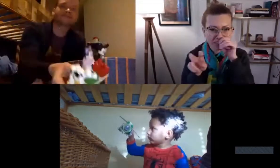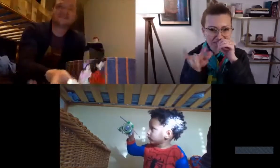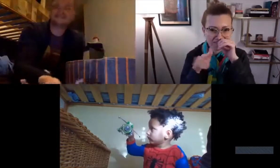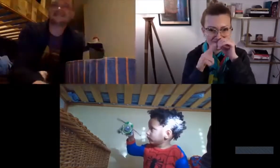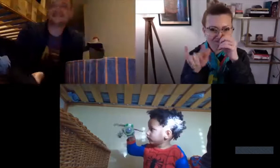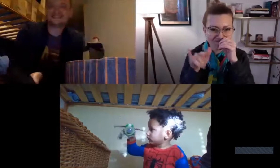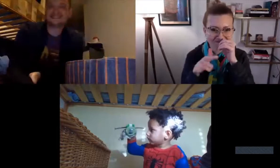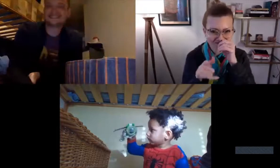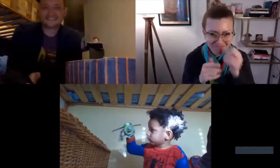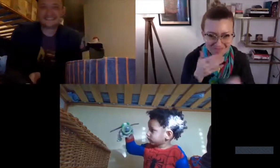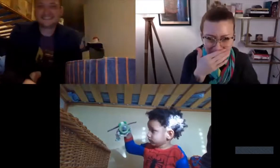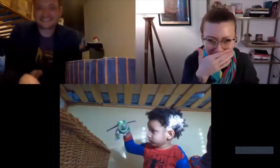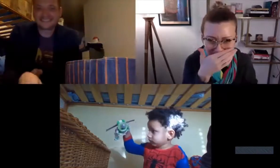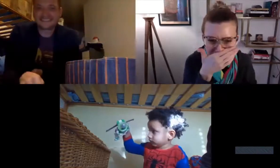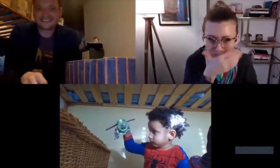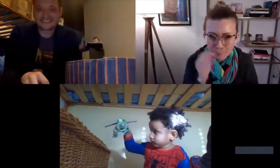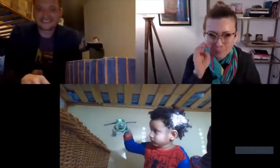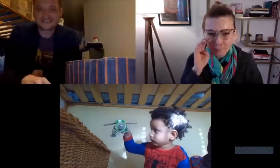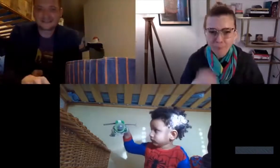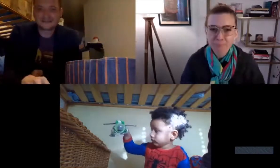He's really looking at Buzz closely.